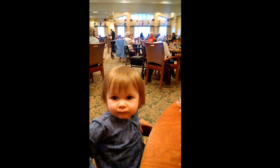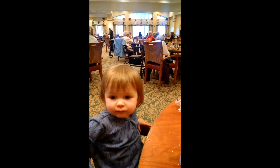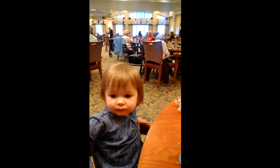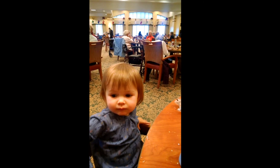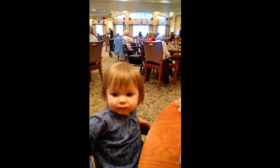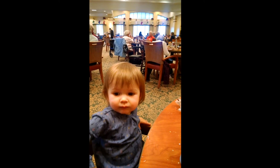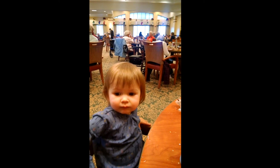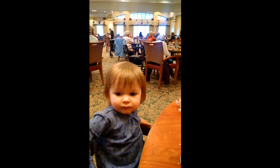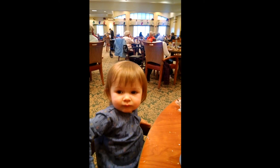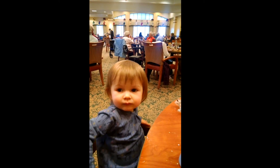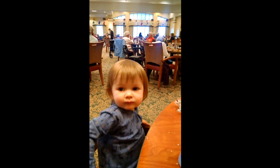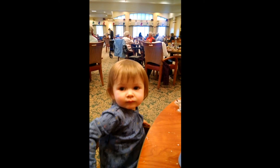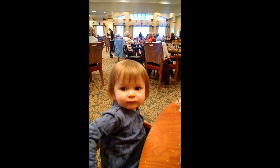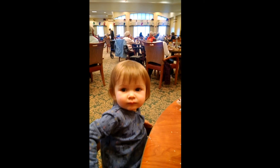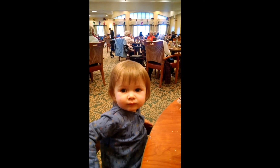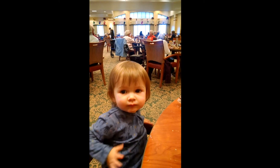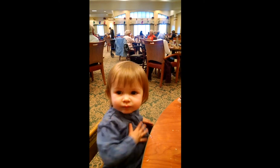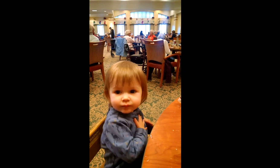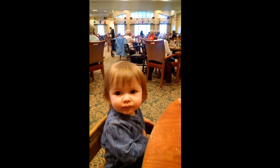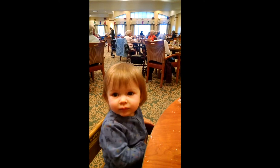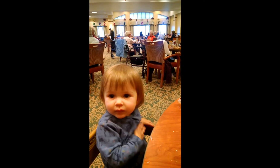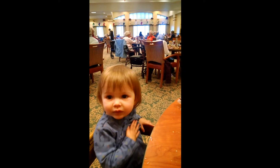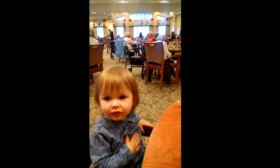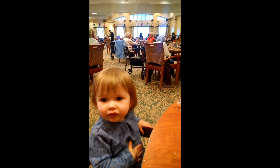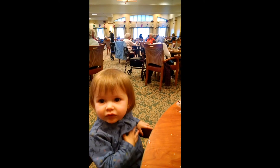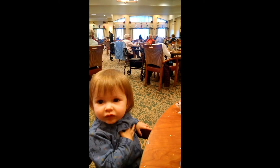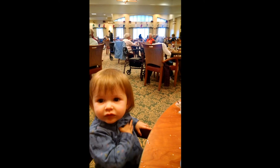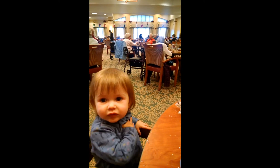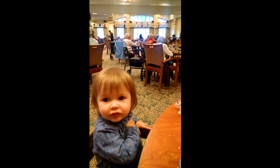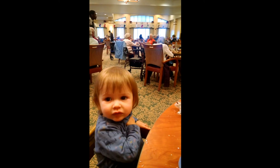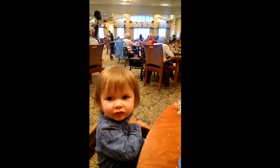New sign, please. Cracker.